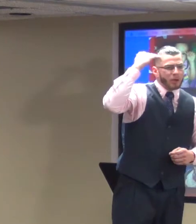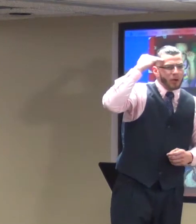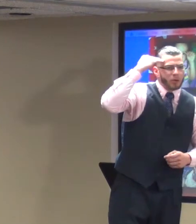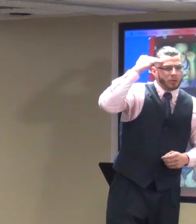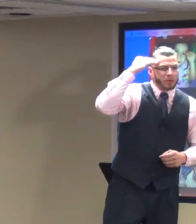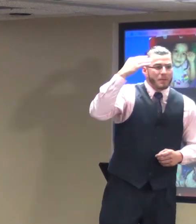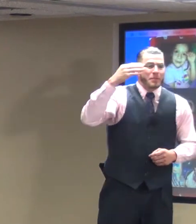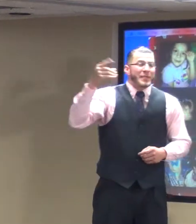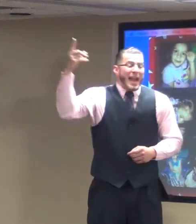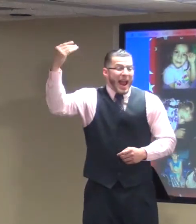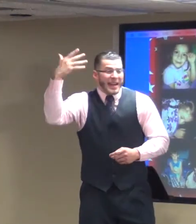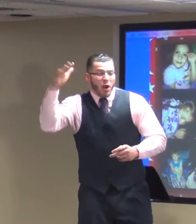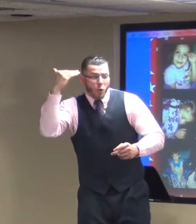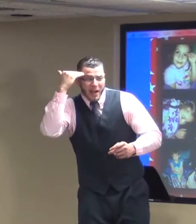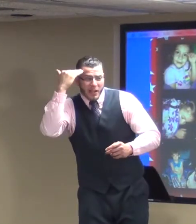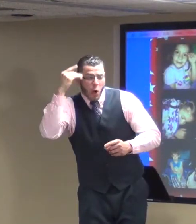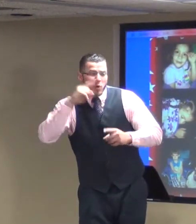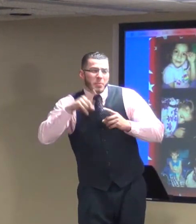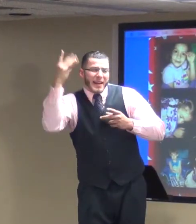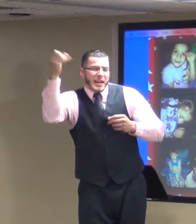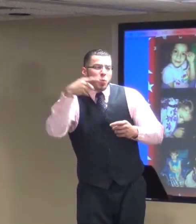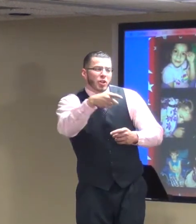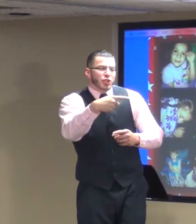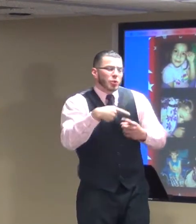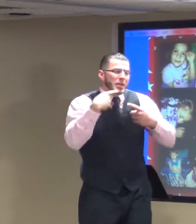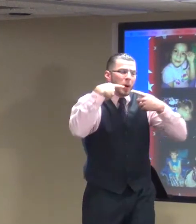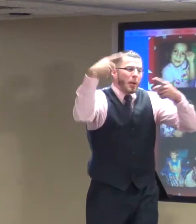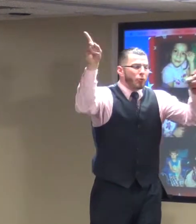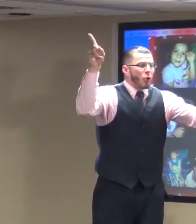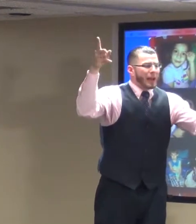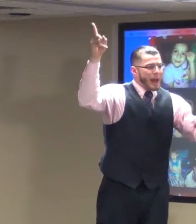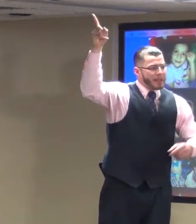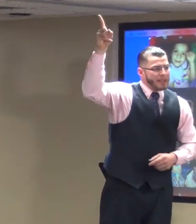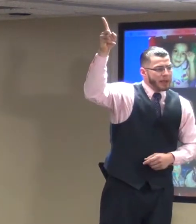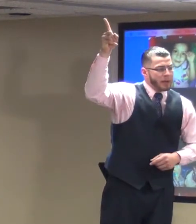know. Yes. And he already knows, but he wants you to proclaim it to him.